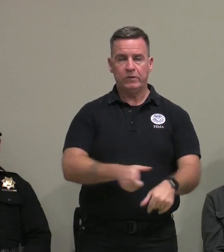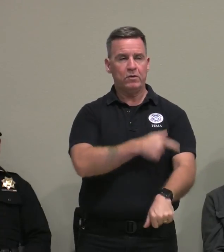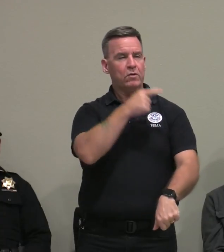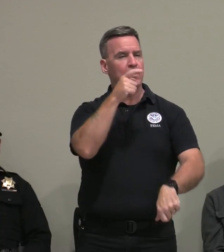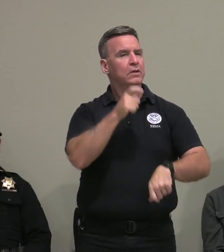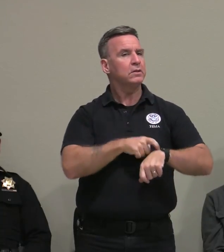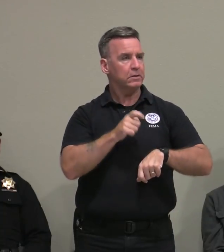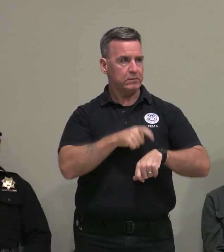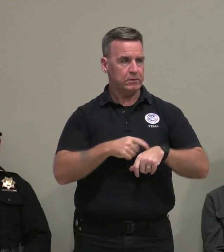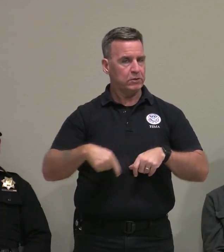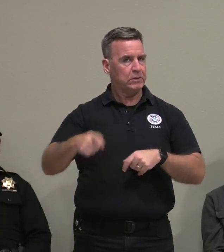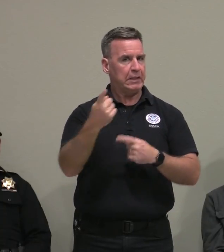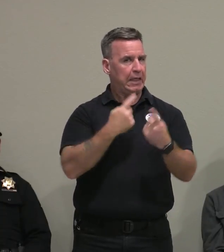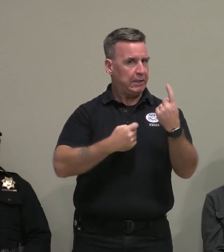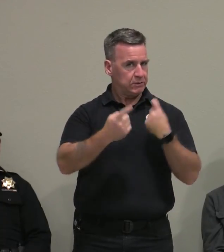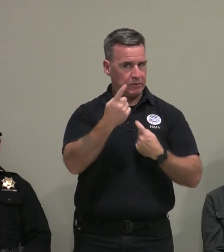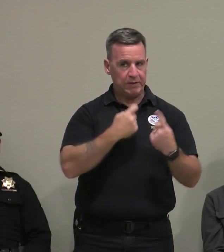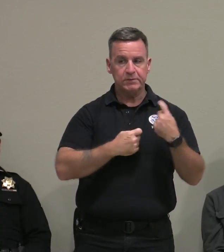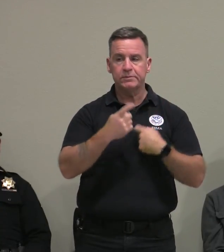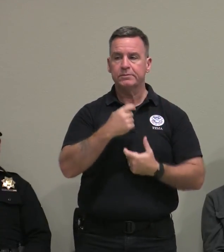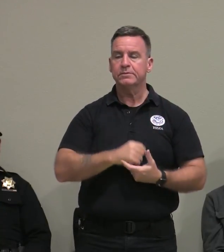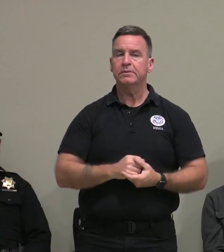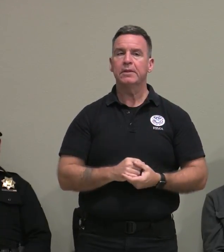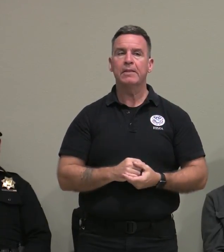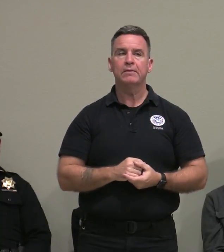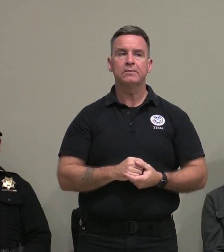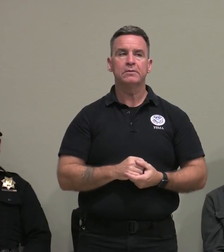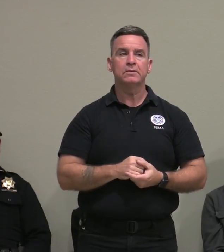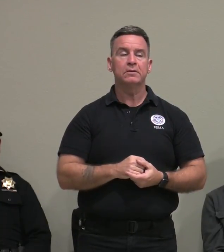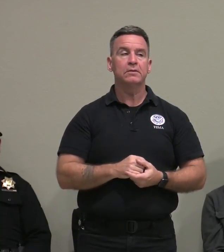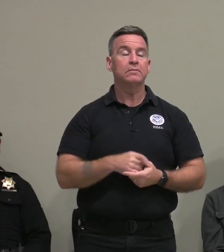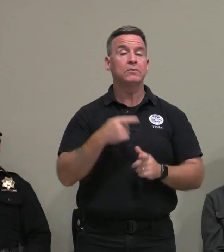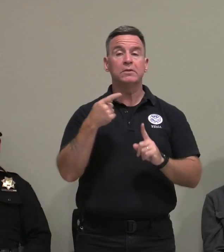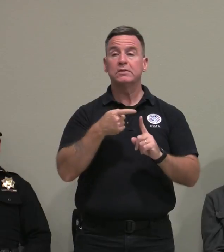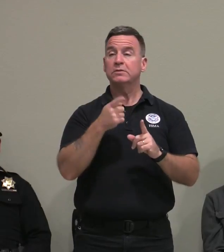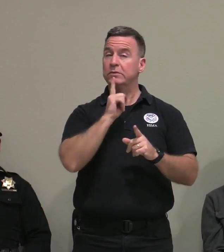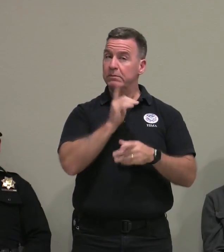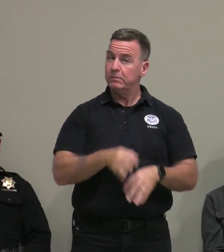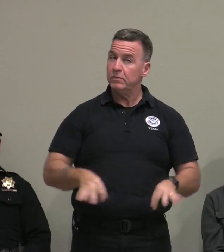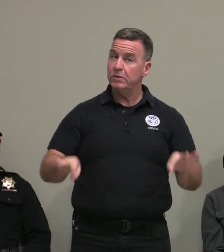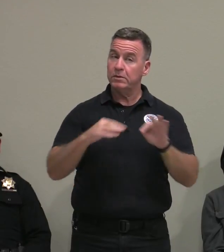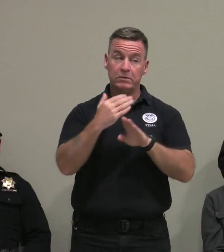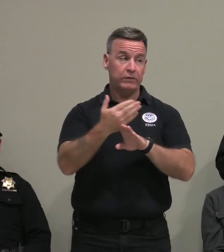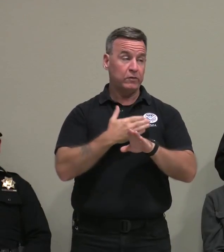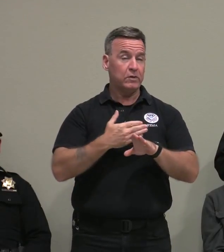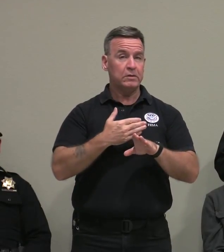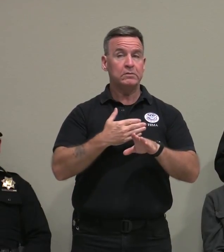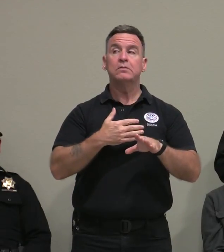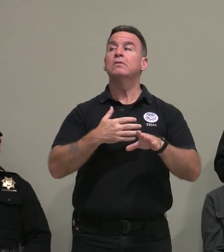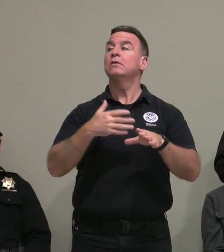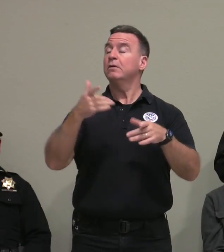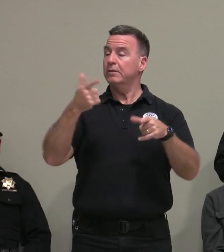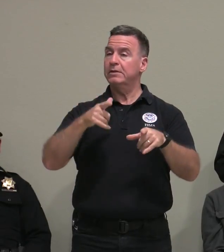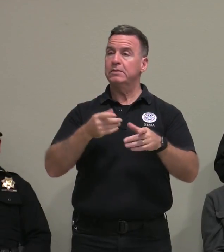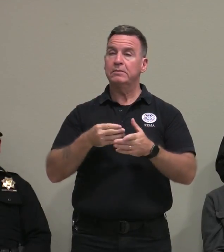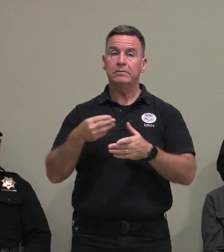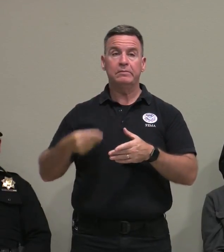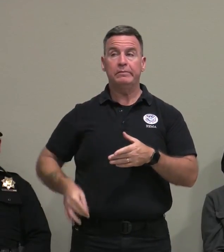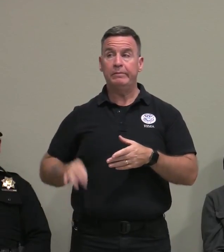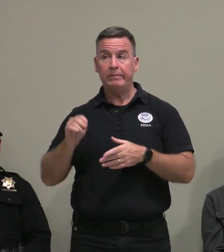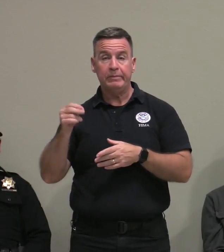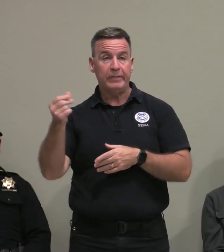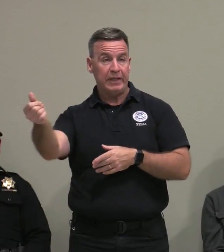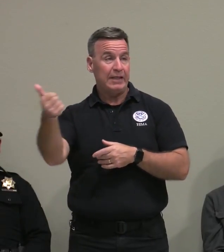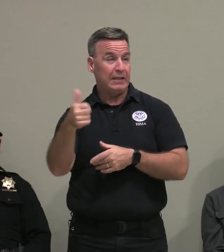long run that you can ask questions for. So all I'm going to say is it's really important that before you agree to take any money out of your